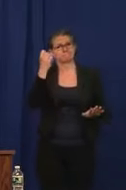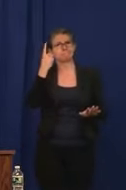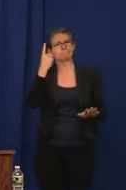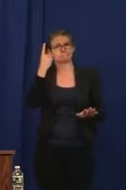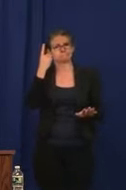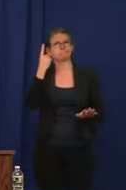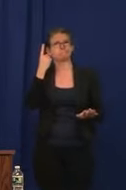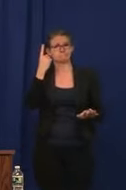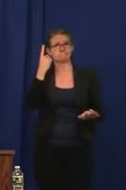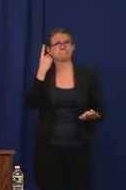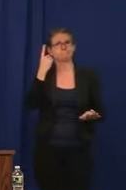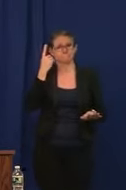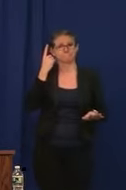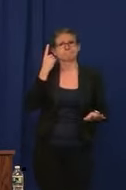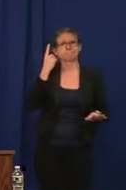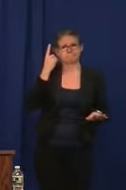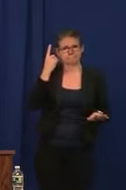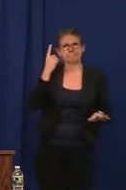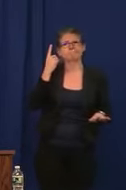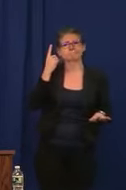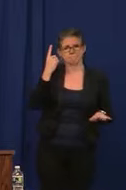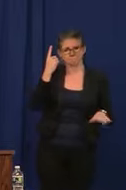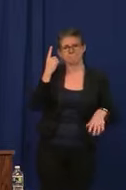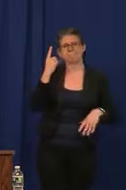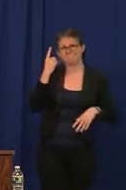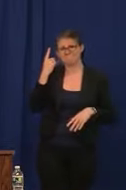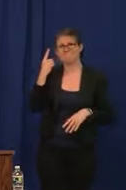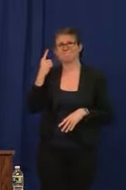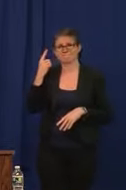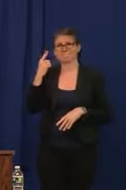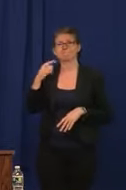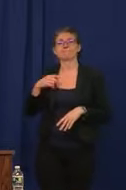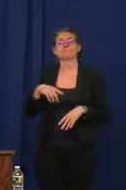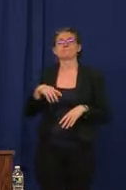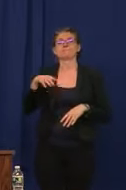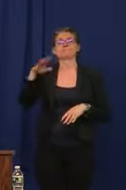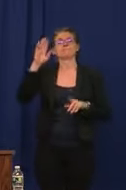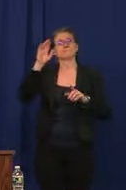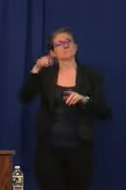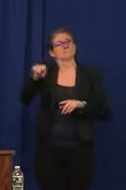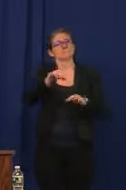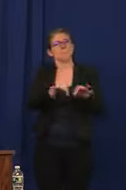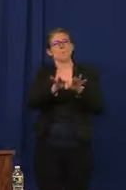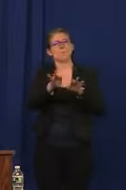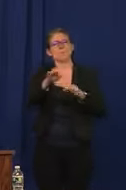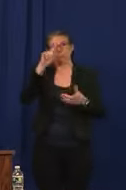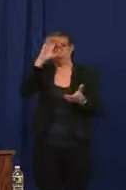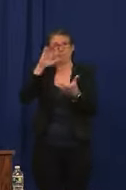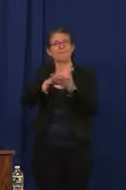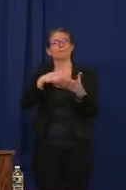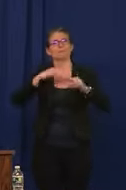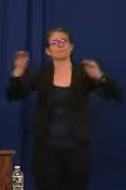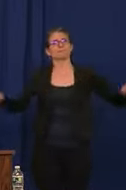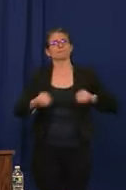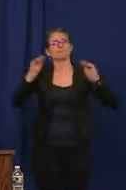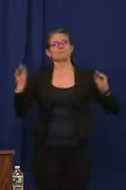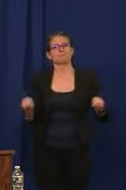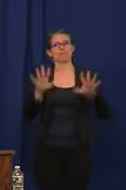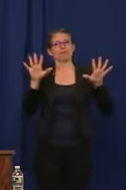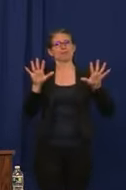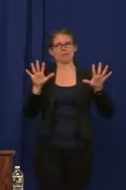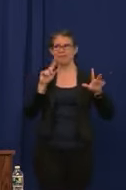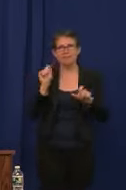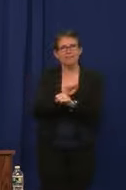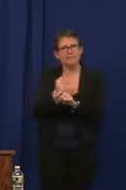it. When I spoke a few minutes ago with the vice president of Pixel Company, who owns the